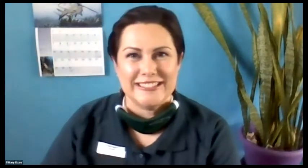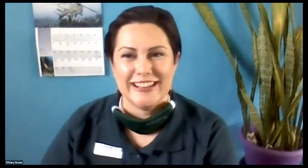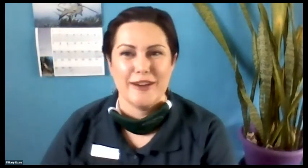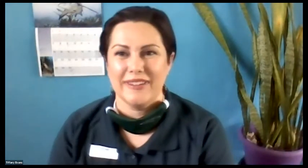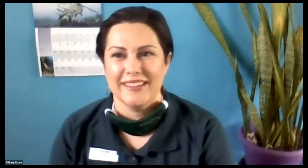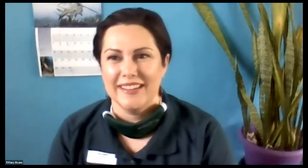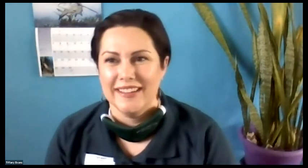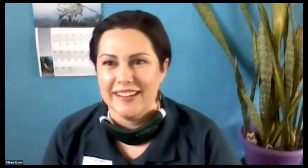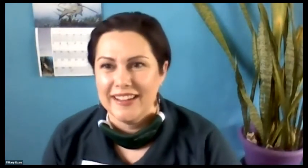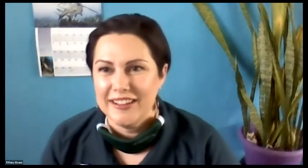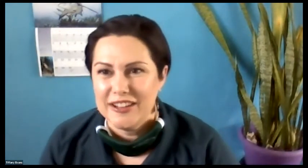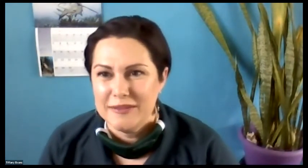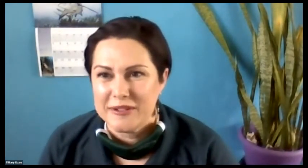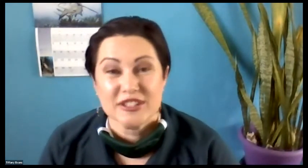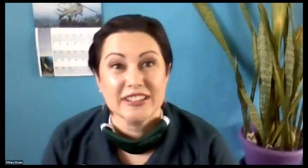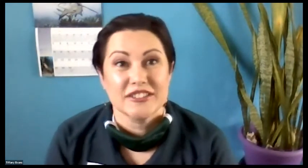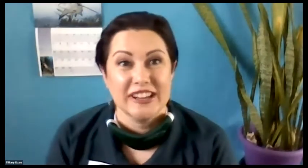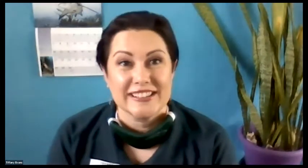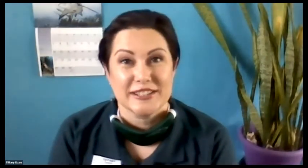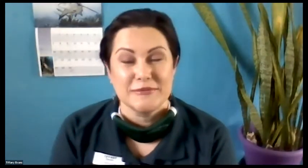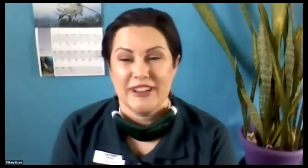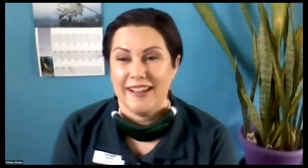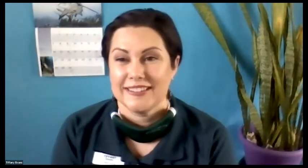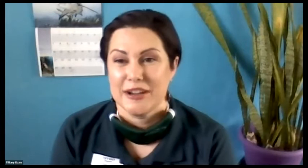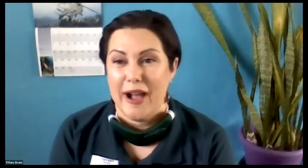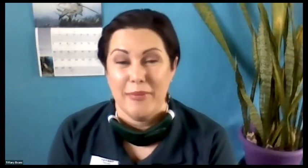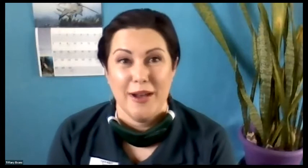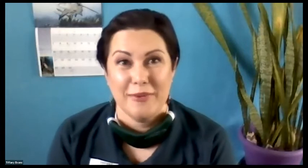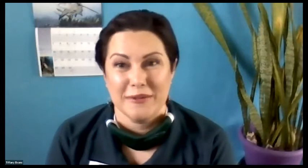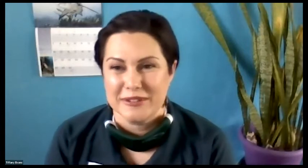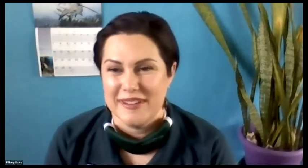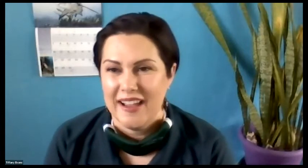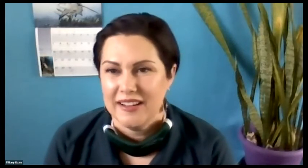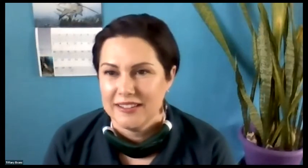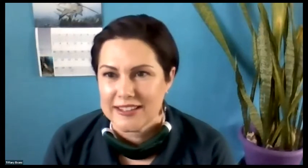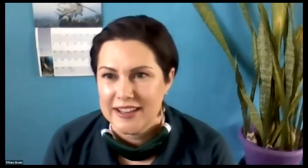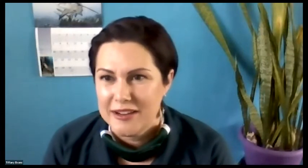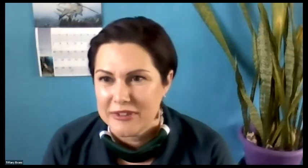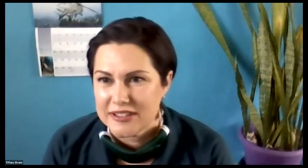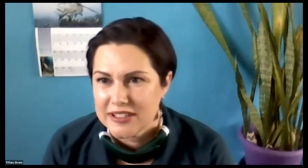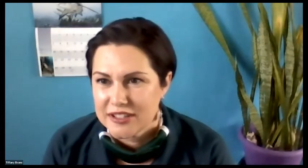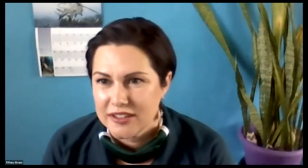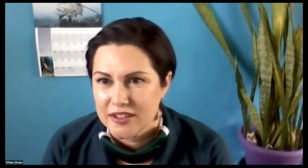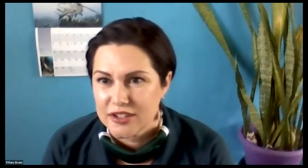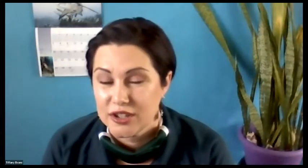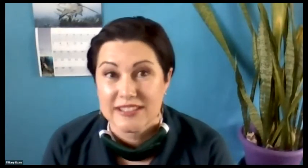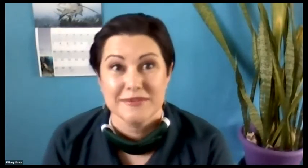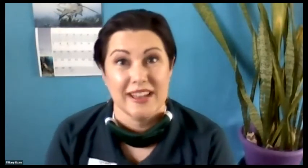job. I was just looking at the chat. I saw some chat pop up while we were doing that. Last night, my sister and I saw a turtle at someone's house.